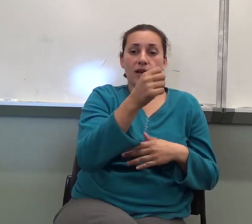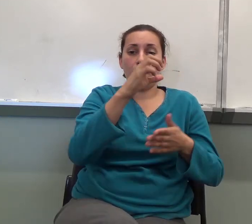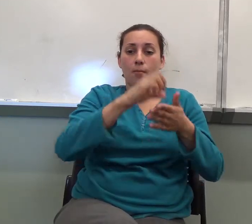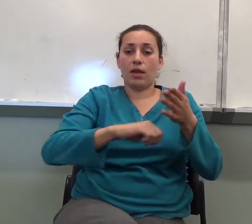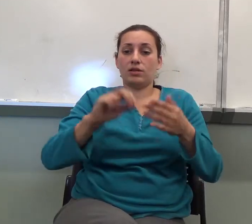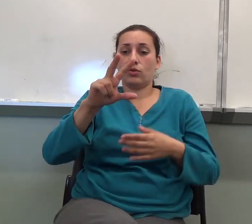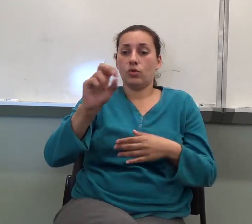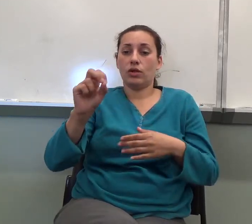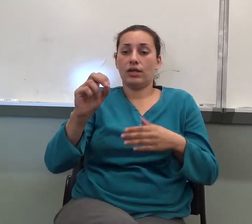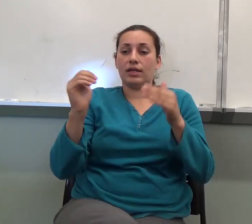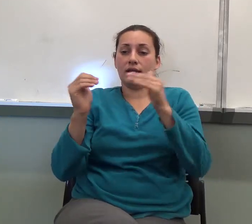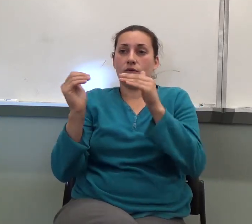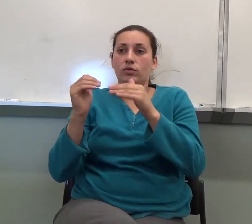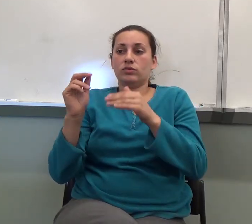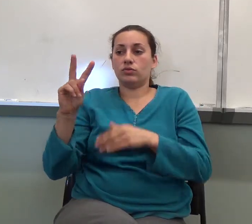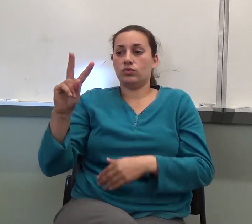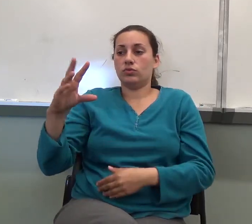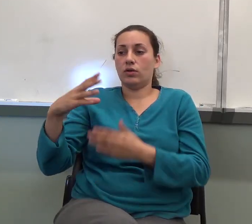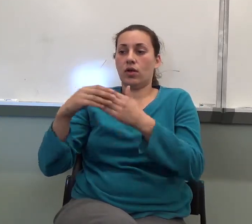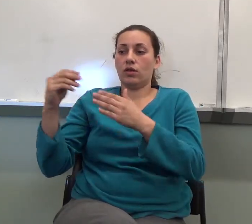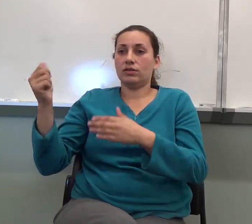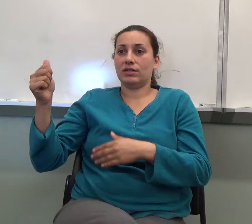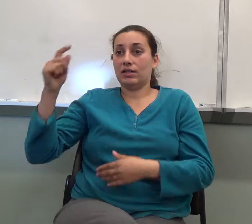210. That's the amount of tax.